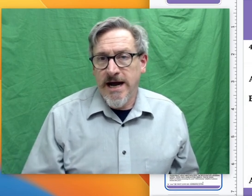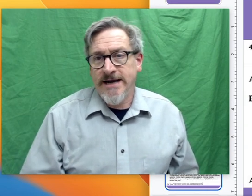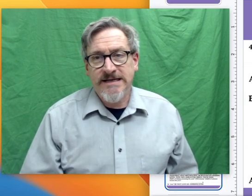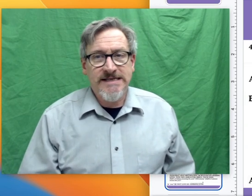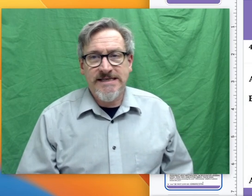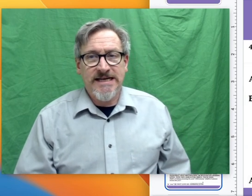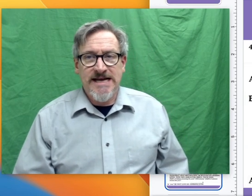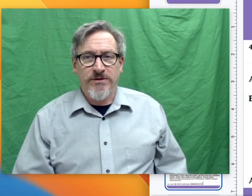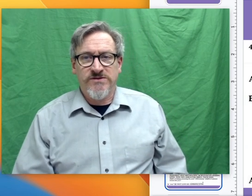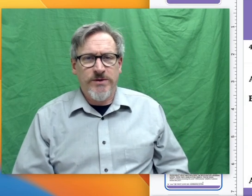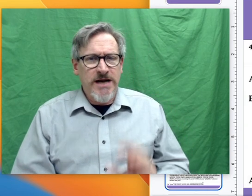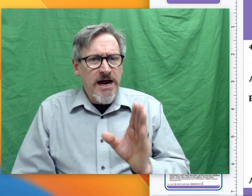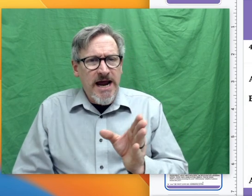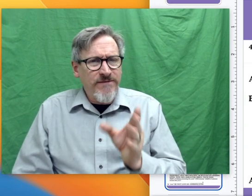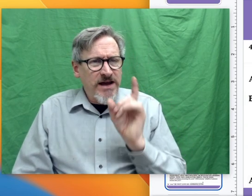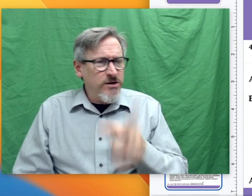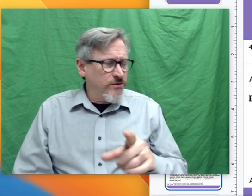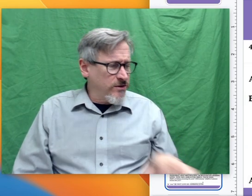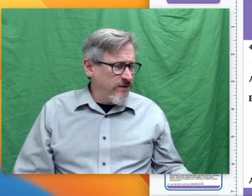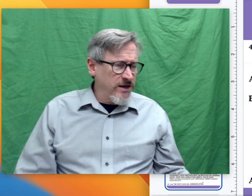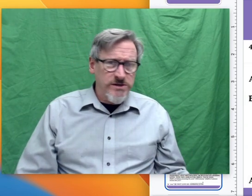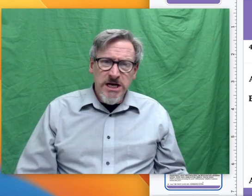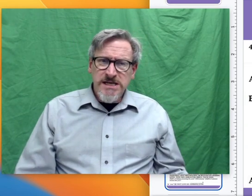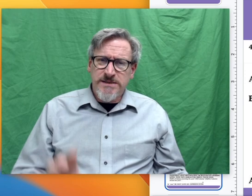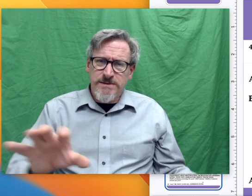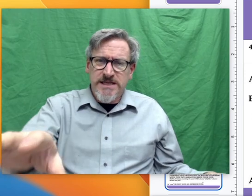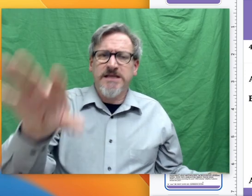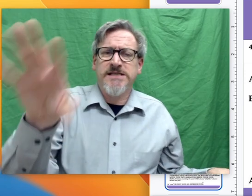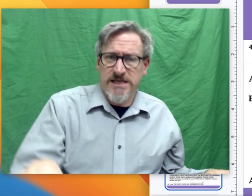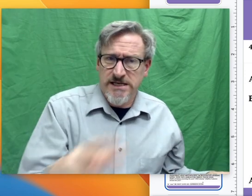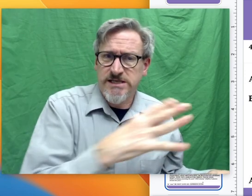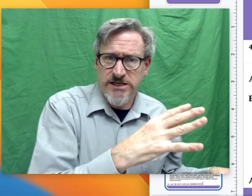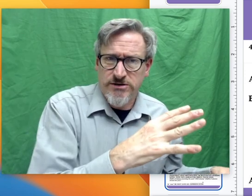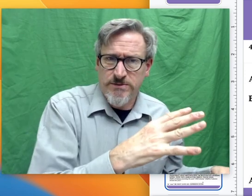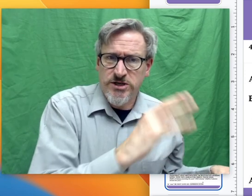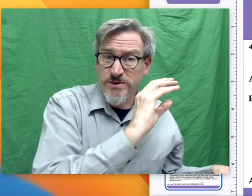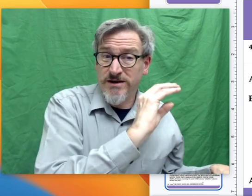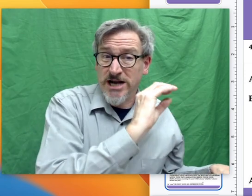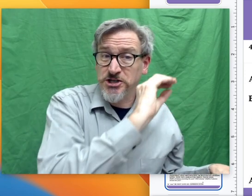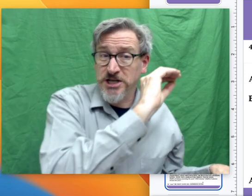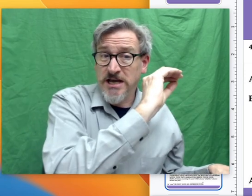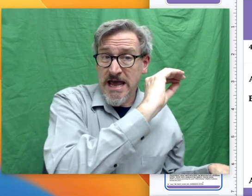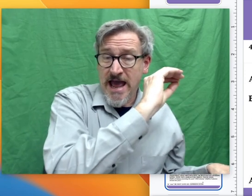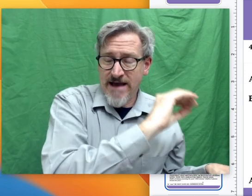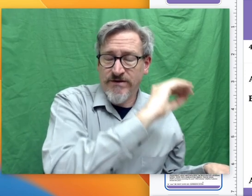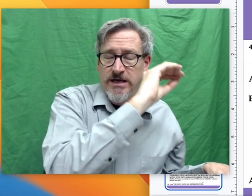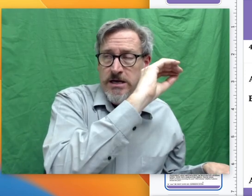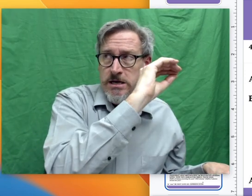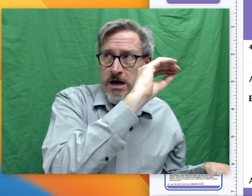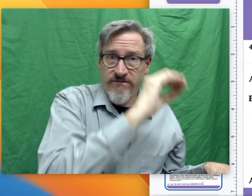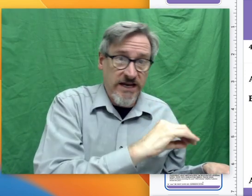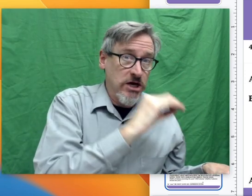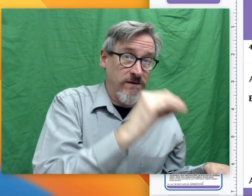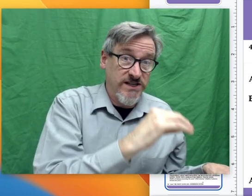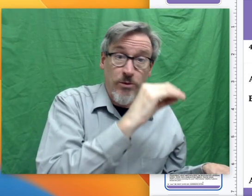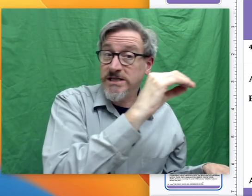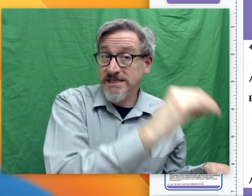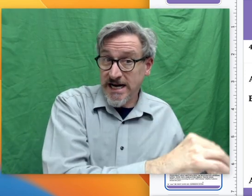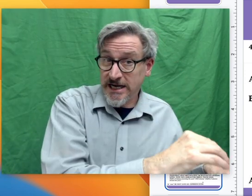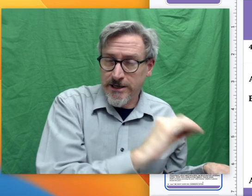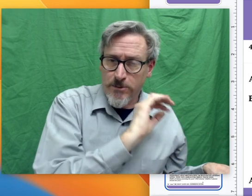And this is an example of, I've got to go through their videos. Sometimes they list these descriptions without actually having a video of